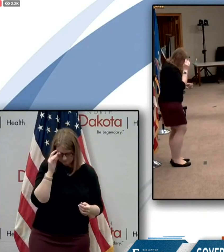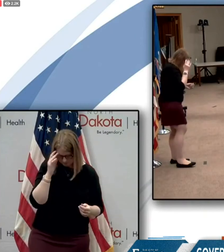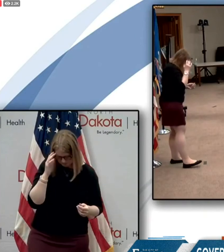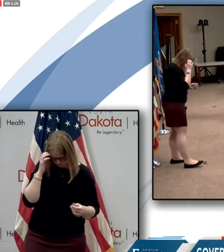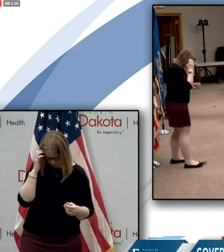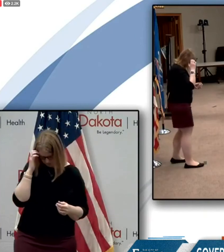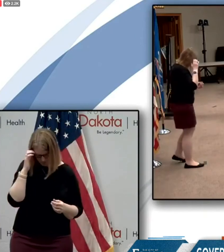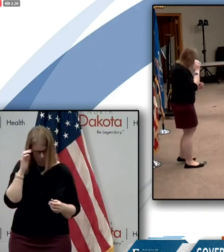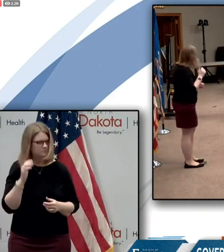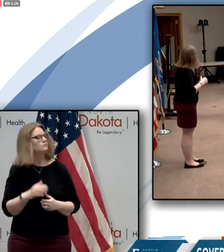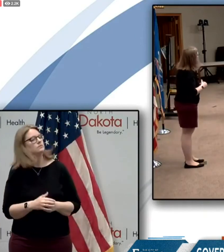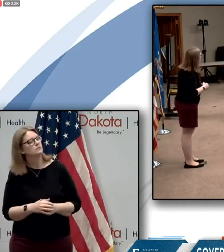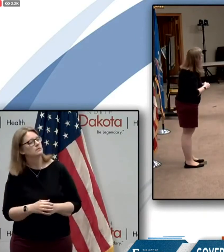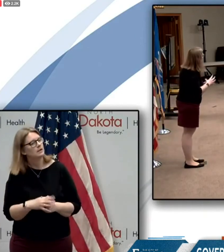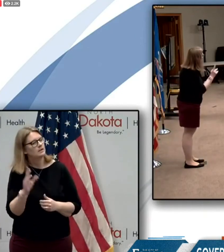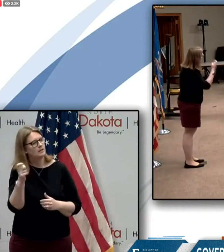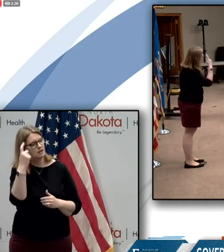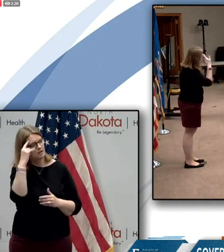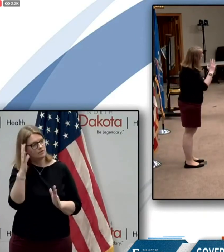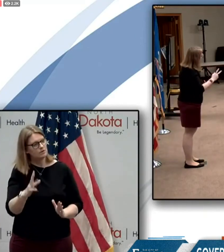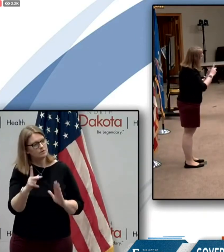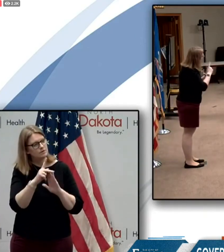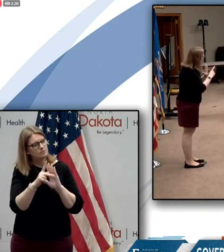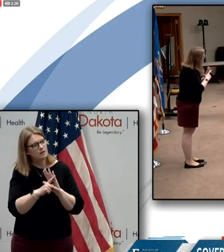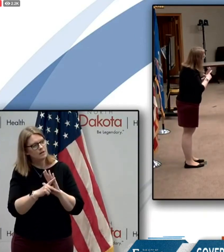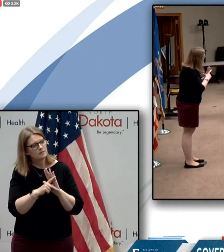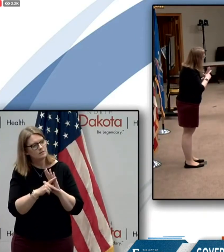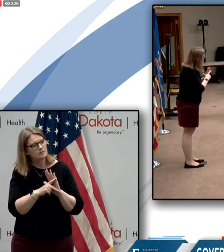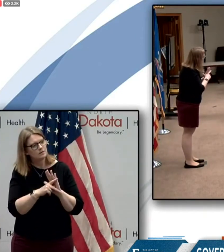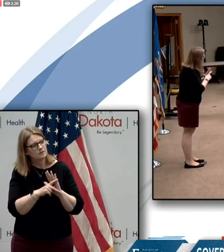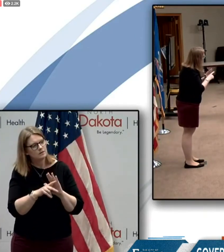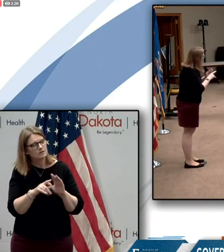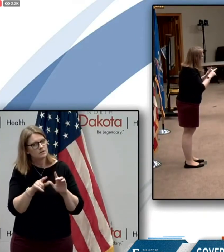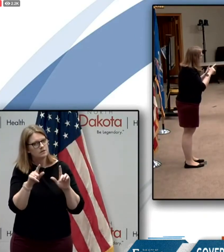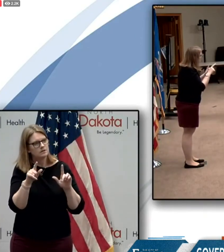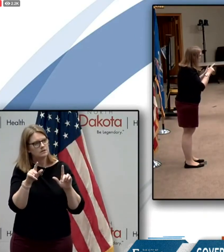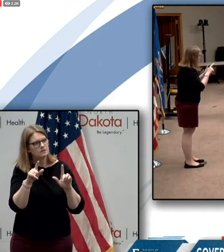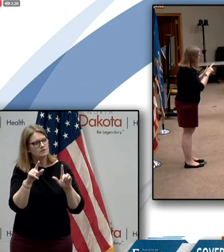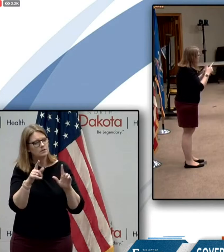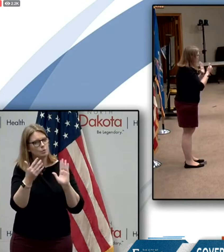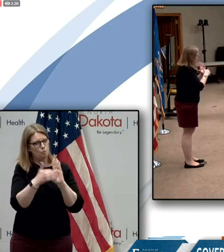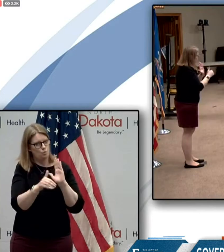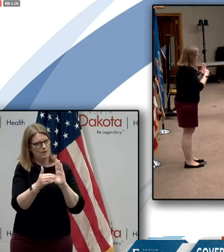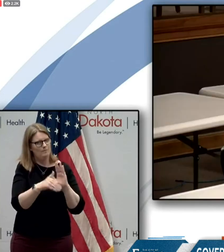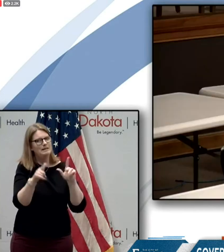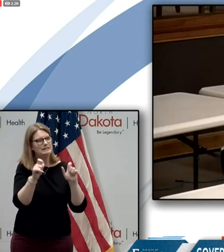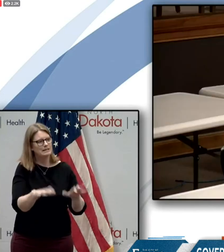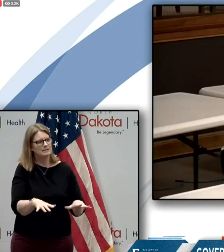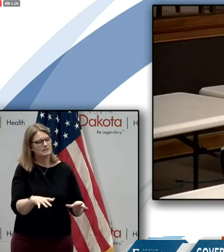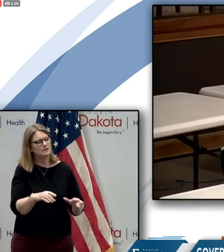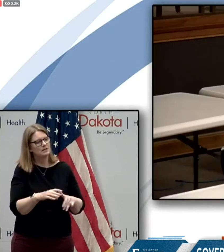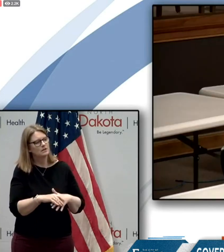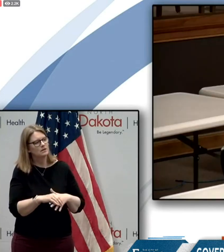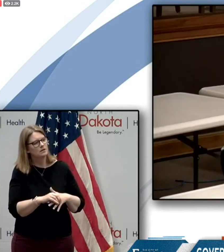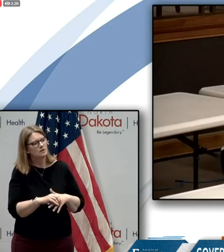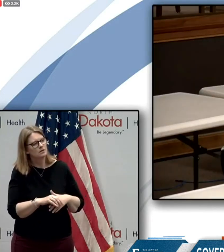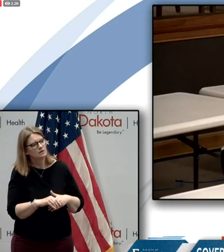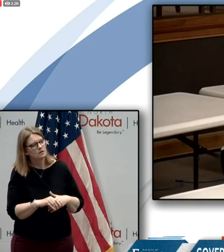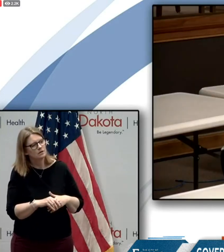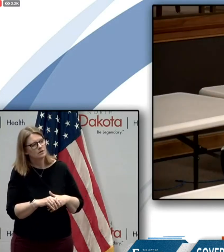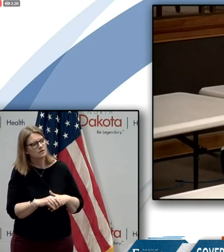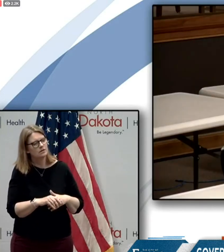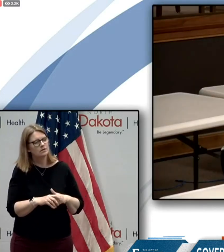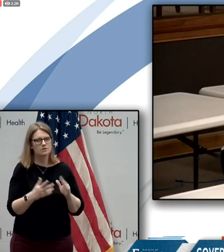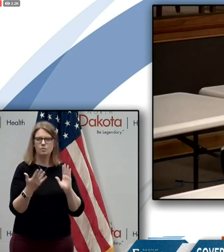For the governor's policies moving forward, a lot of them refer to testing and serial testing and repeat testing and whatnot. Wondering what repeat